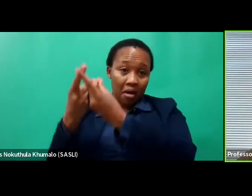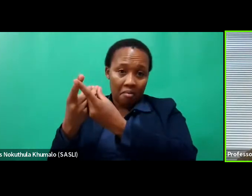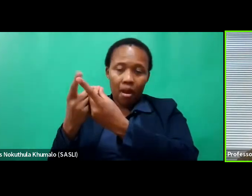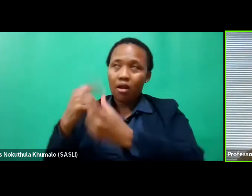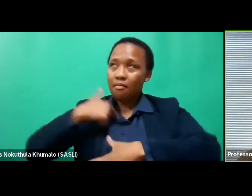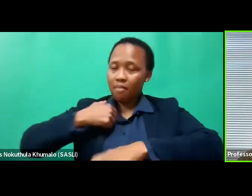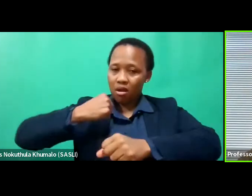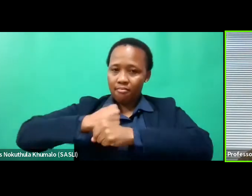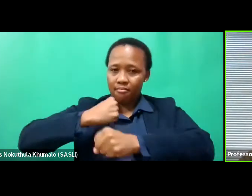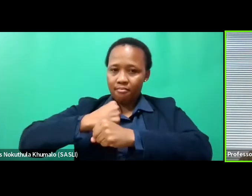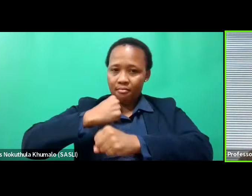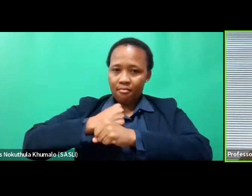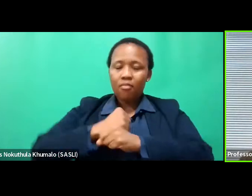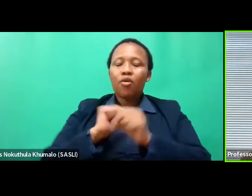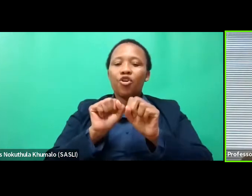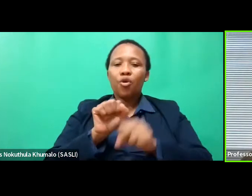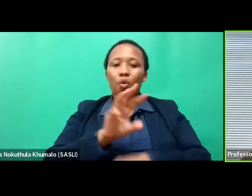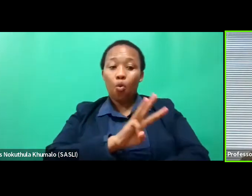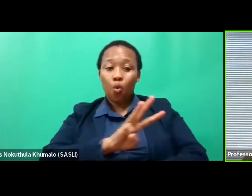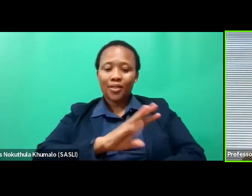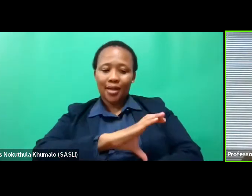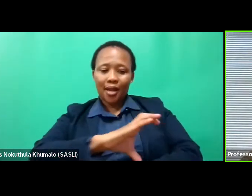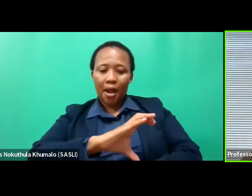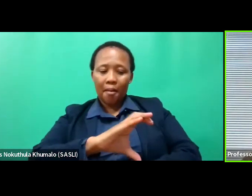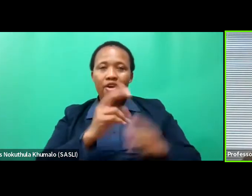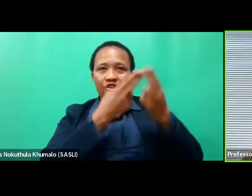Cape Education Department, I asked myself the question.